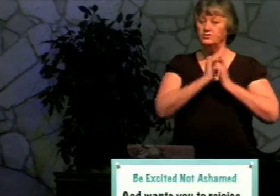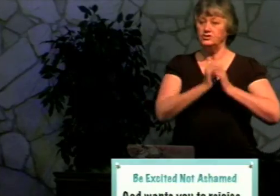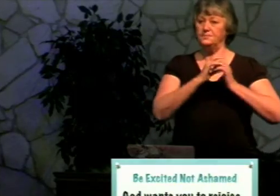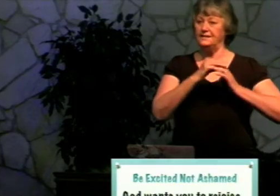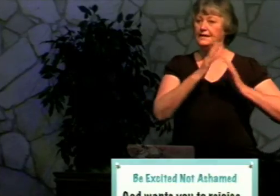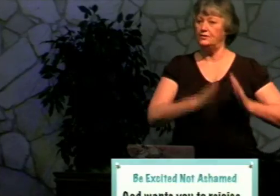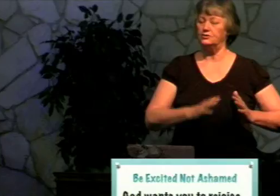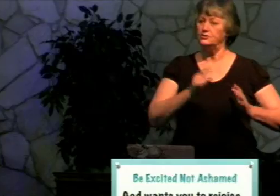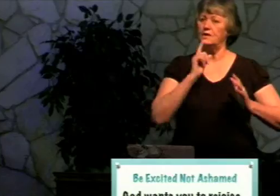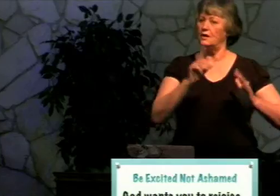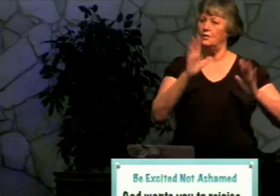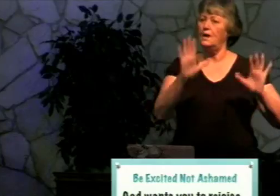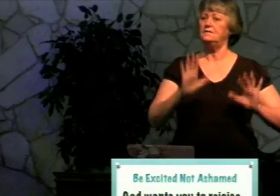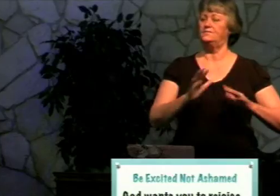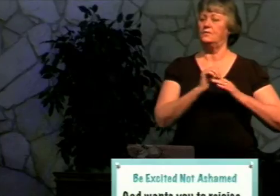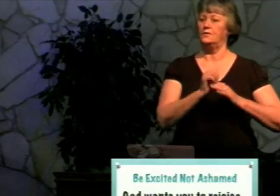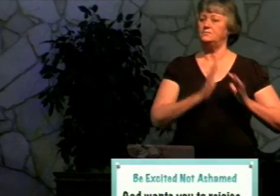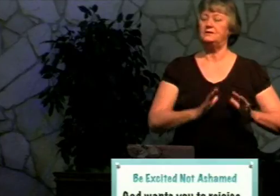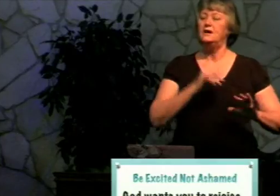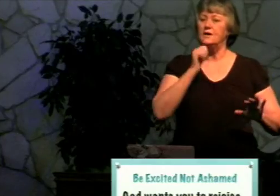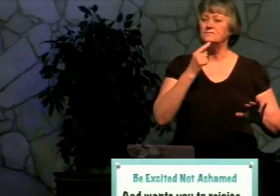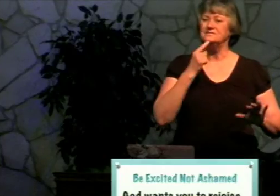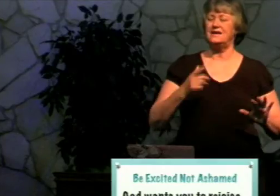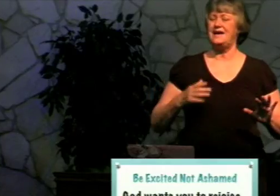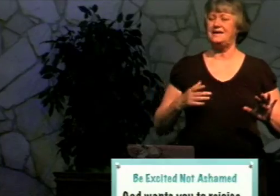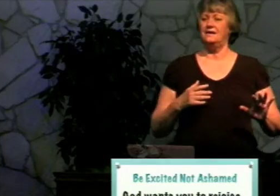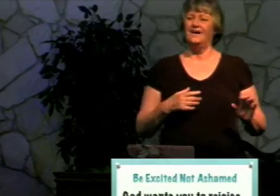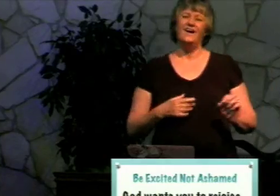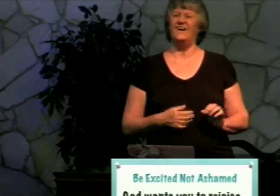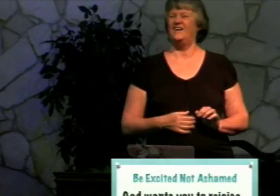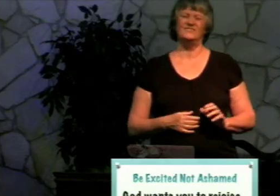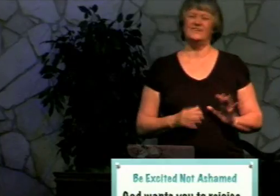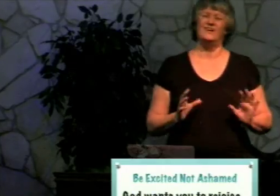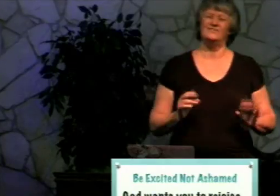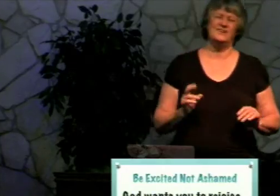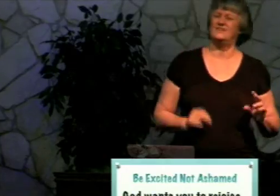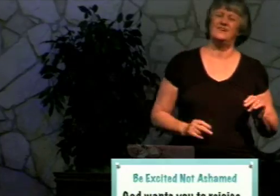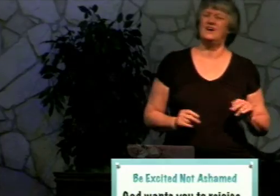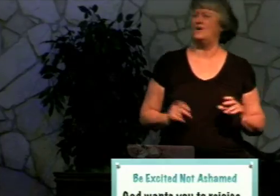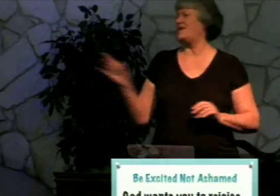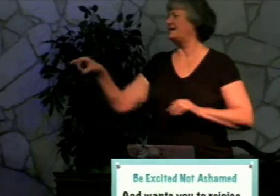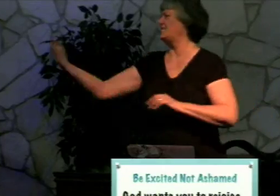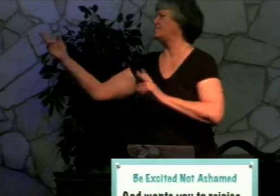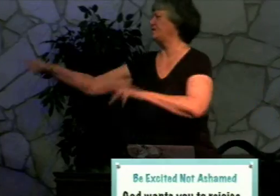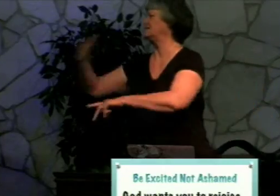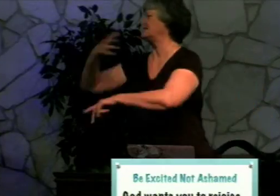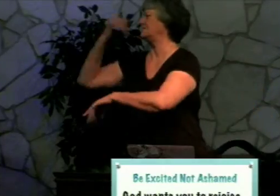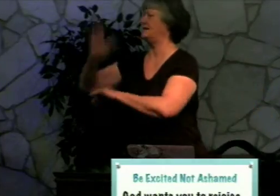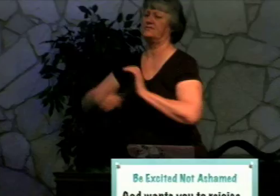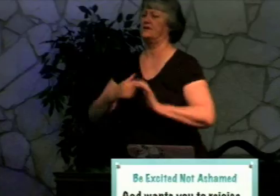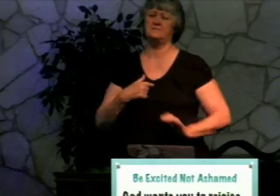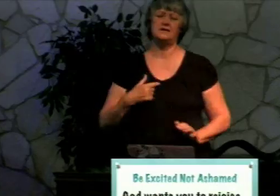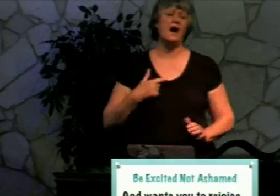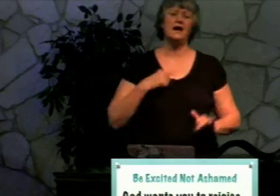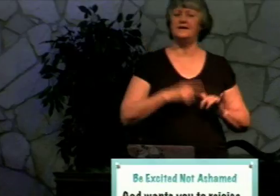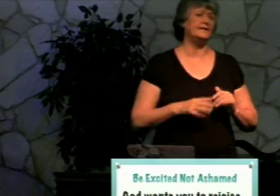worship leader, you are a wonderful worship leader. Don't say, oh, no, that other person is better than me, I can't